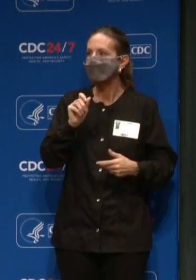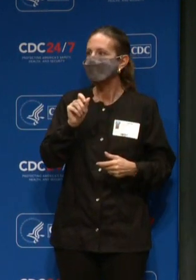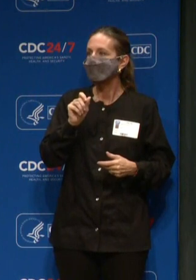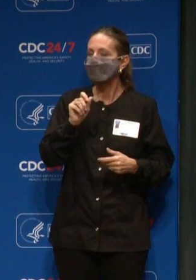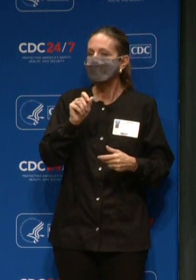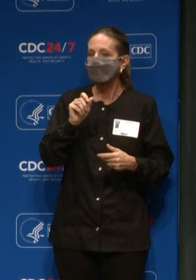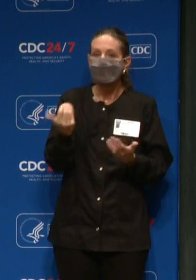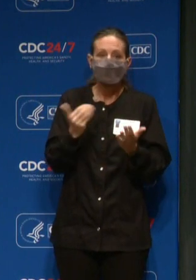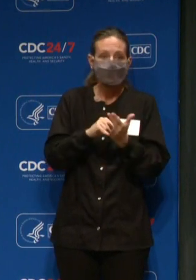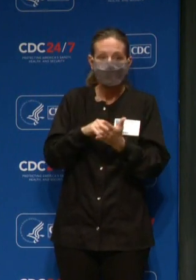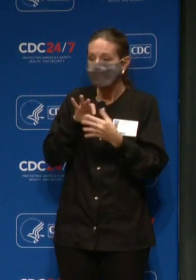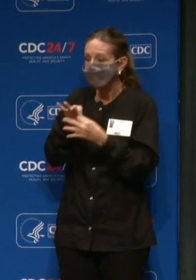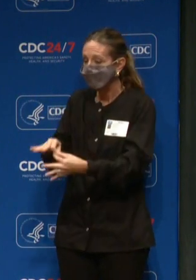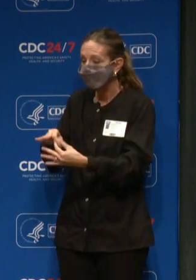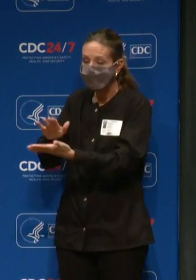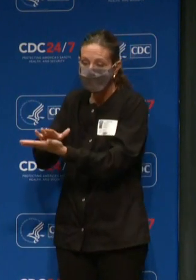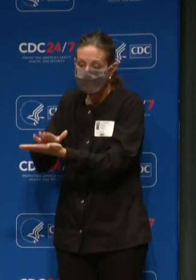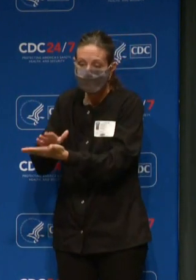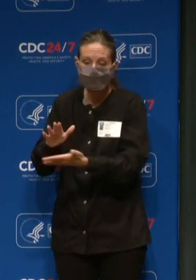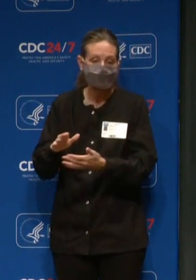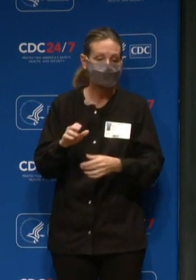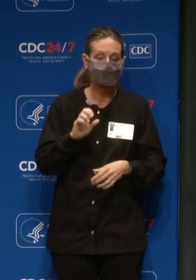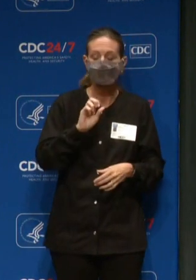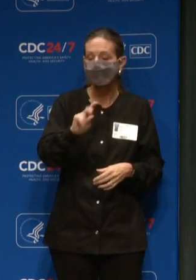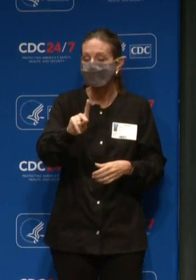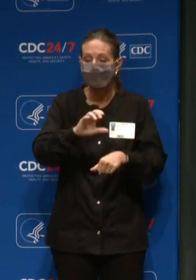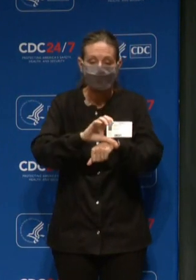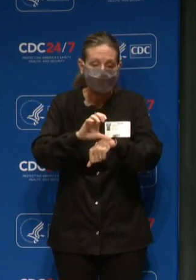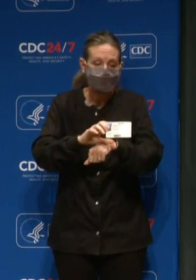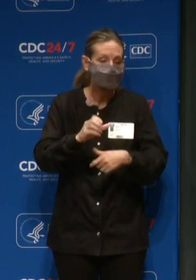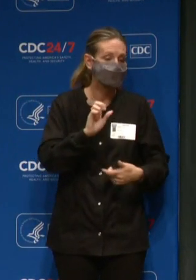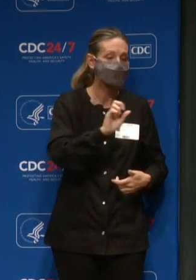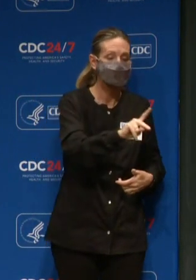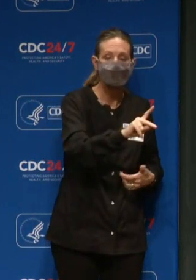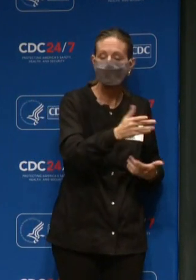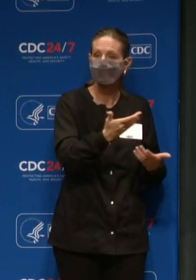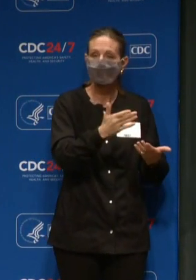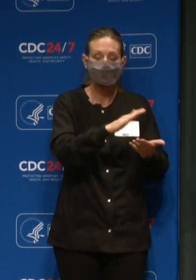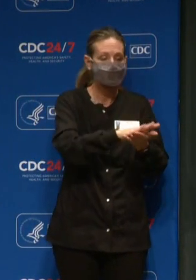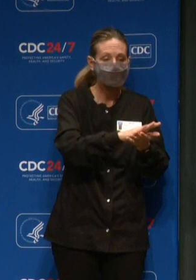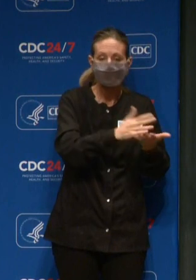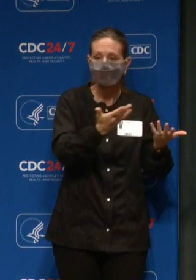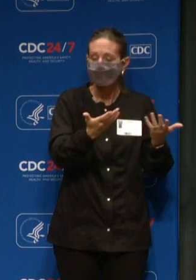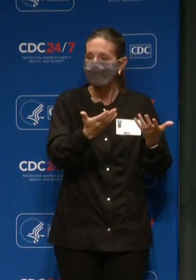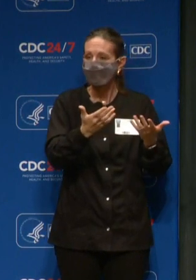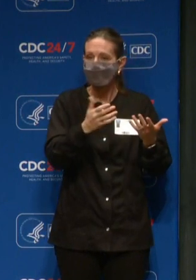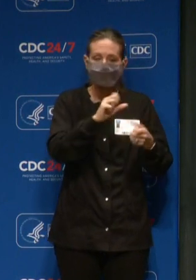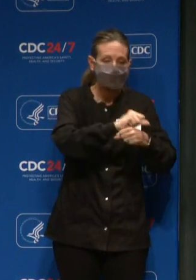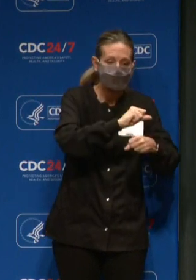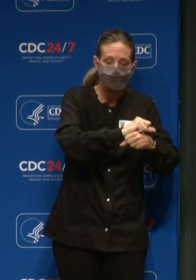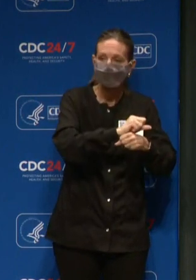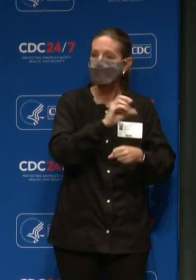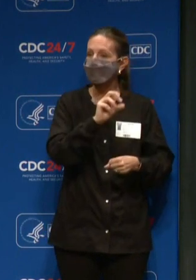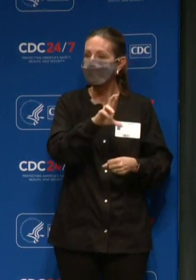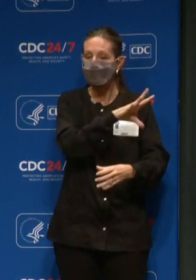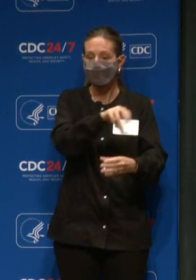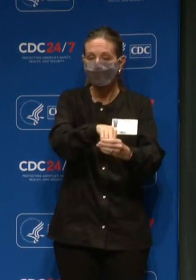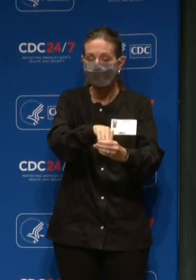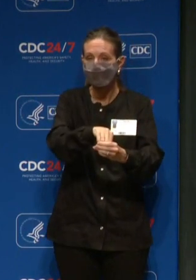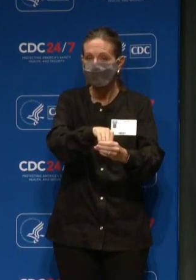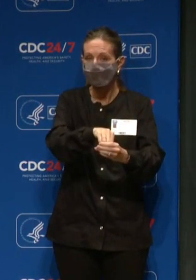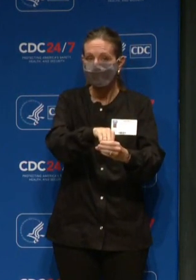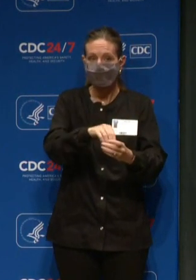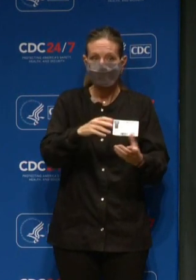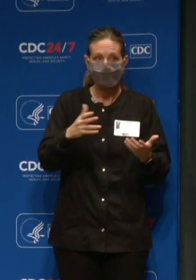to work, going back to worship, or reconnecting to healthcare, or engaging in the political and civic life of our